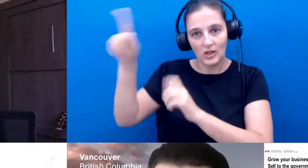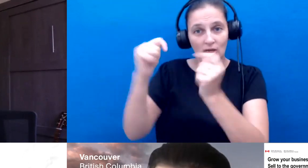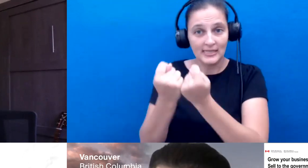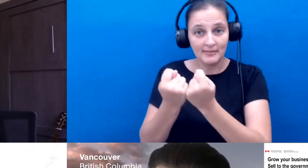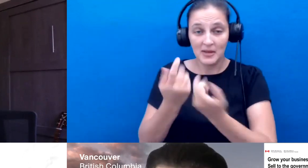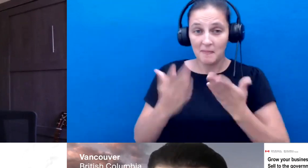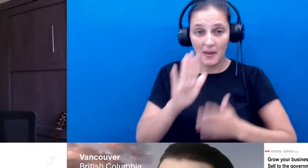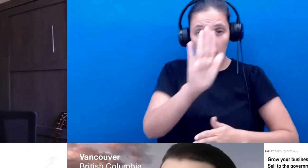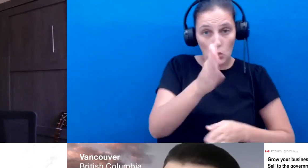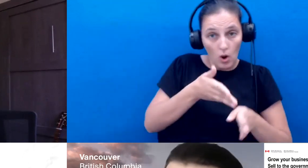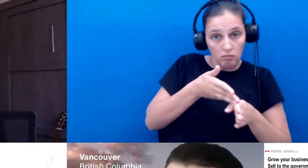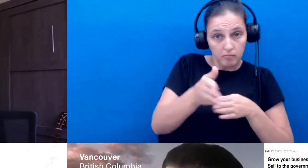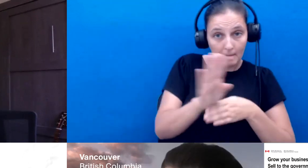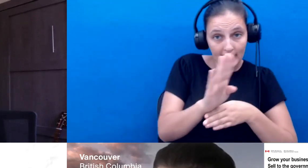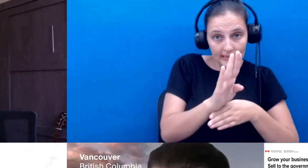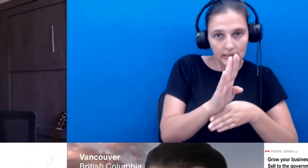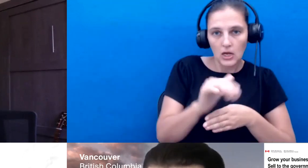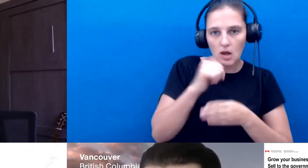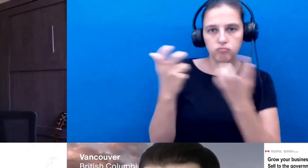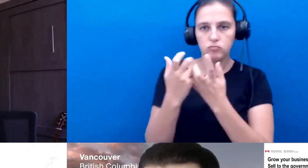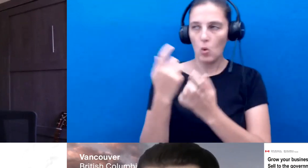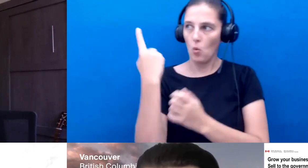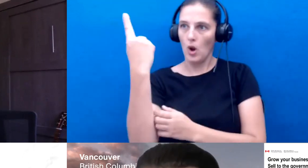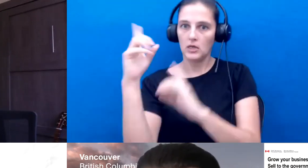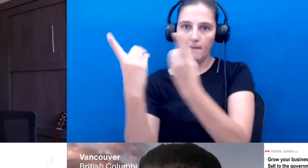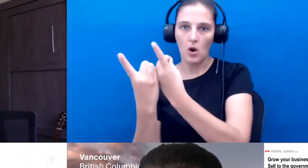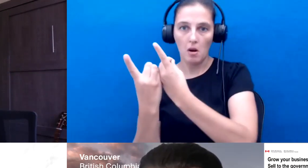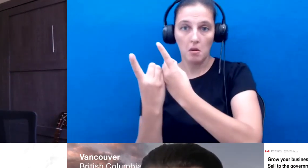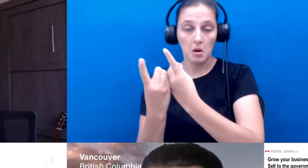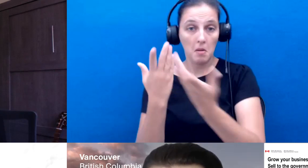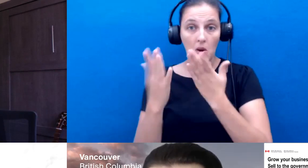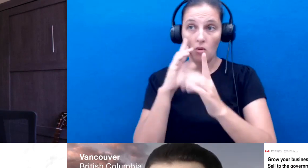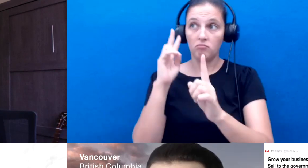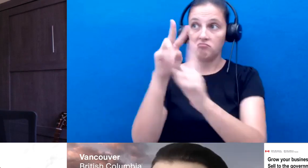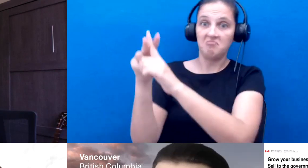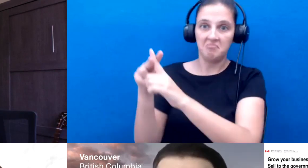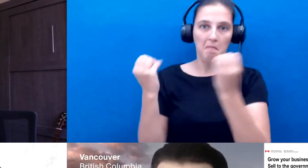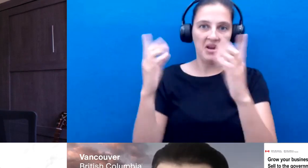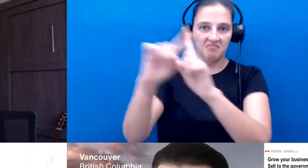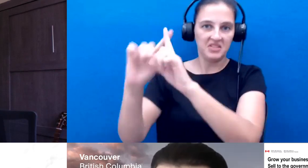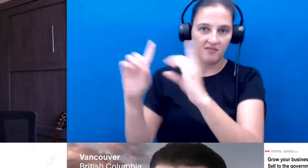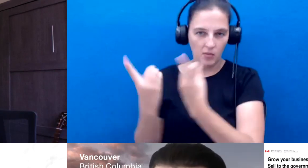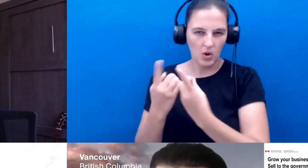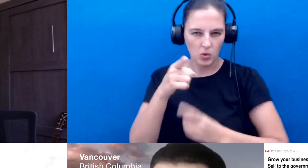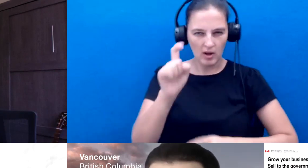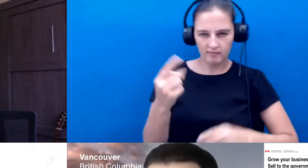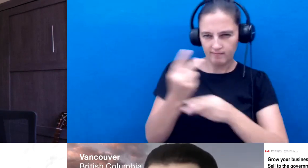be a specific department, but it might be. And that's one of the first questions you want to ask yourself. So if it is a specific department, if